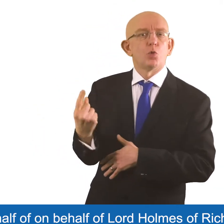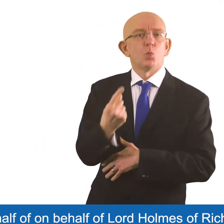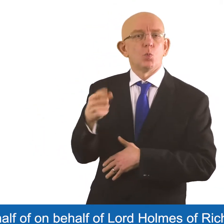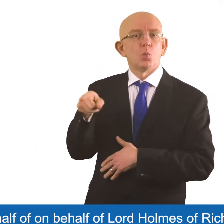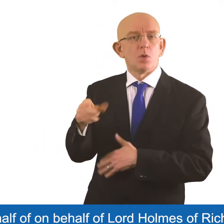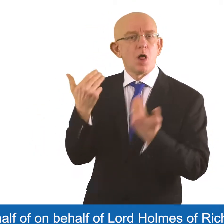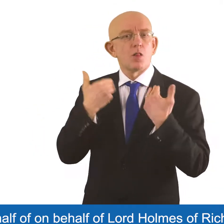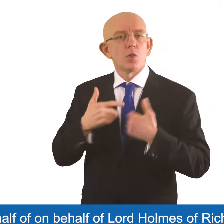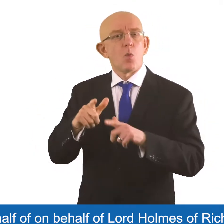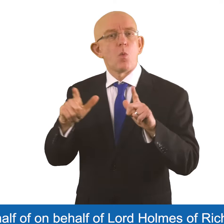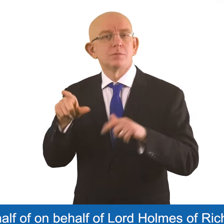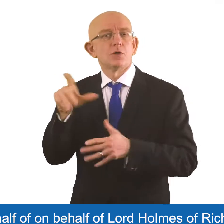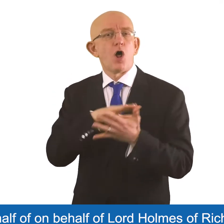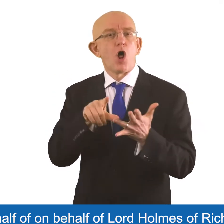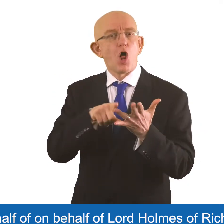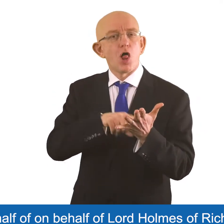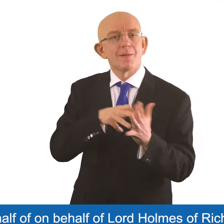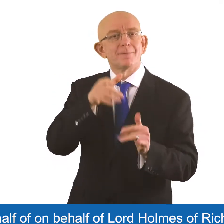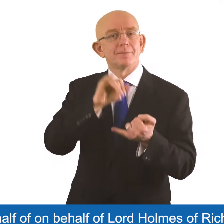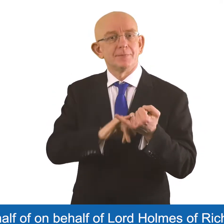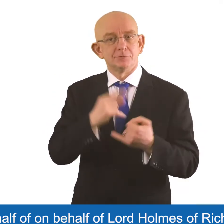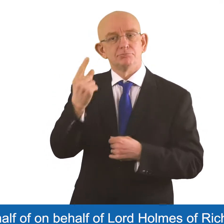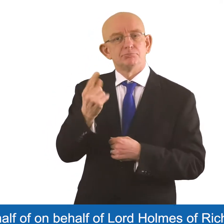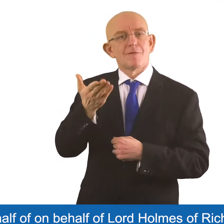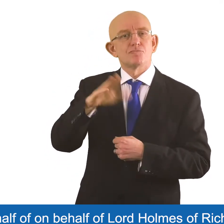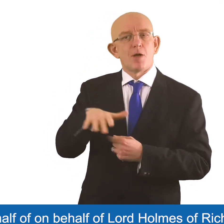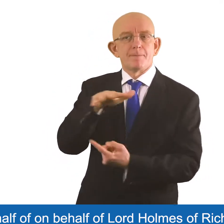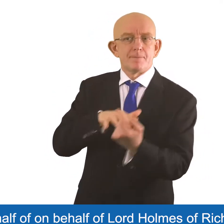on behalf of Lord Holmes of Richmond, the peer in charge of the bill.